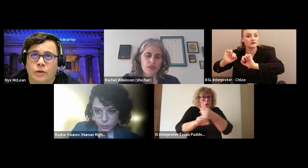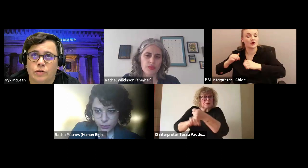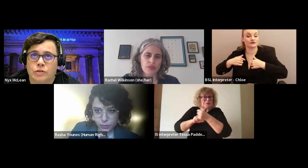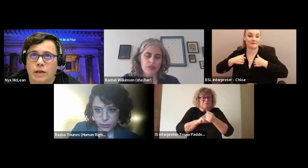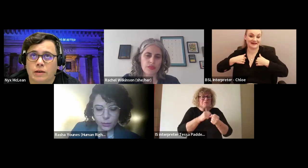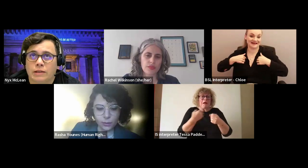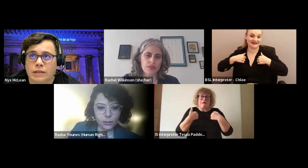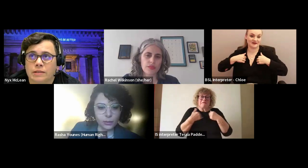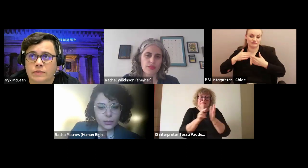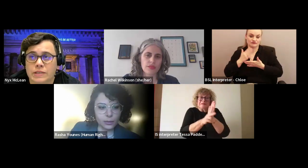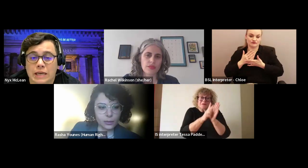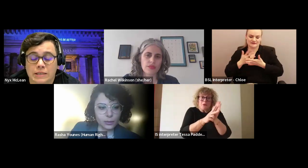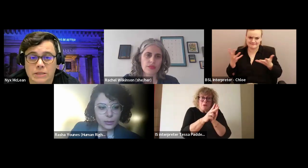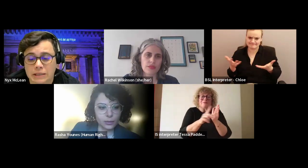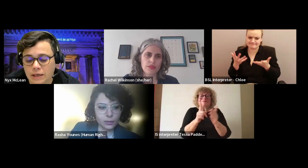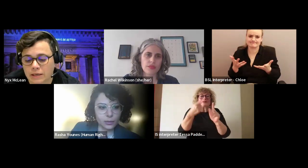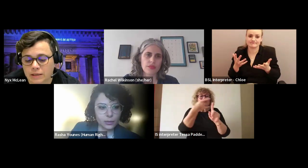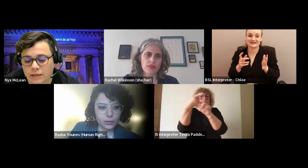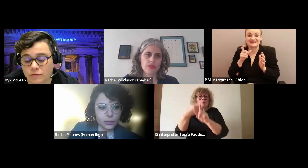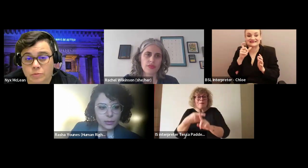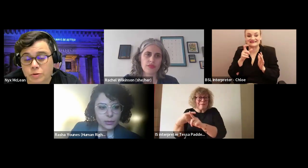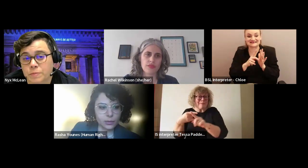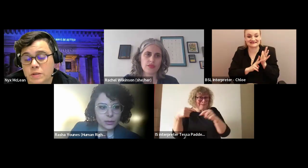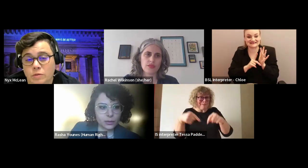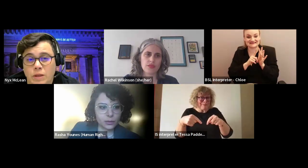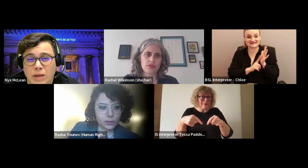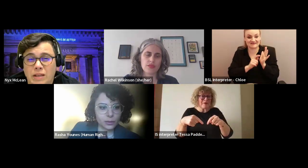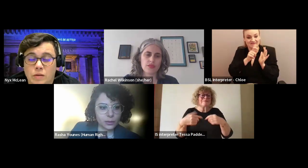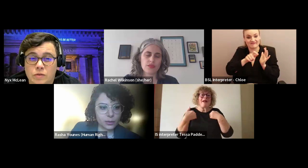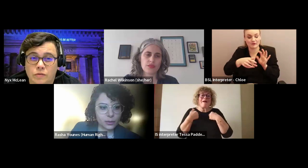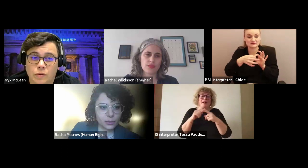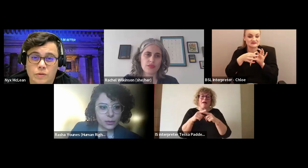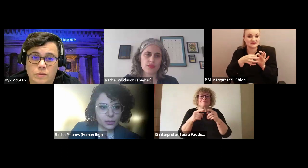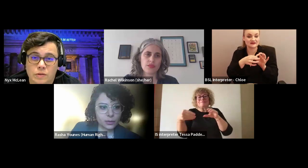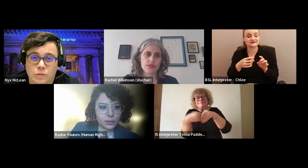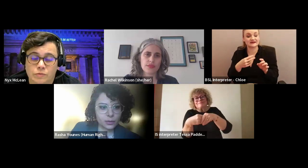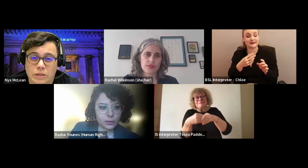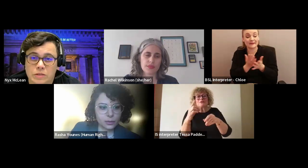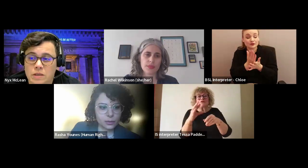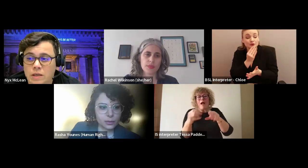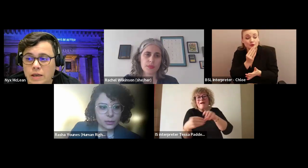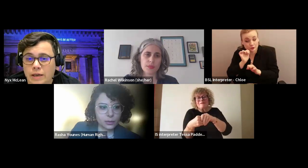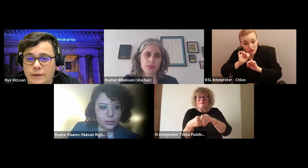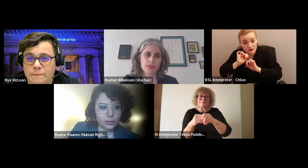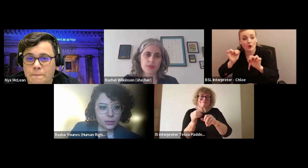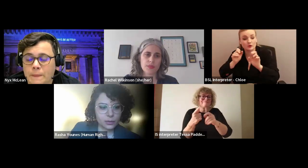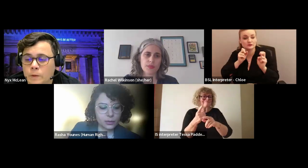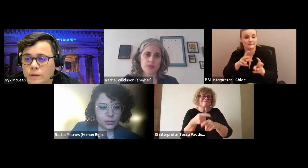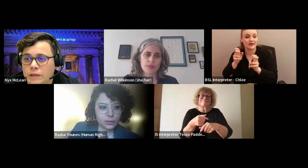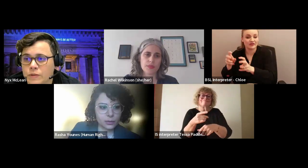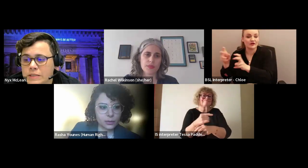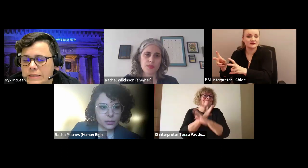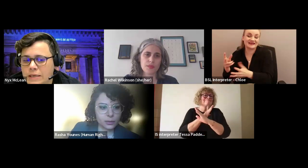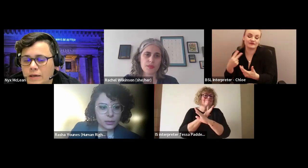really urge, I think, civil society in particular and vulnerable groups to be making use of those sort of measures. You